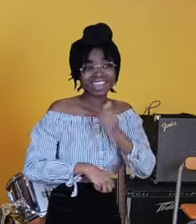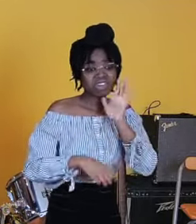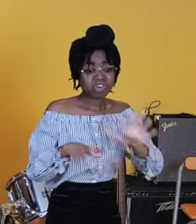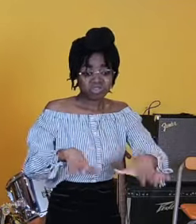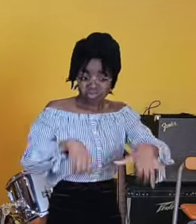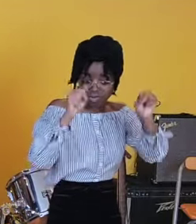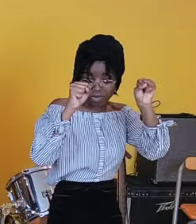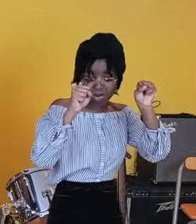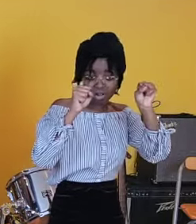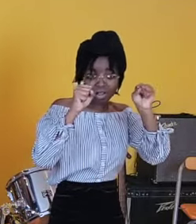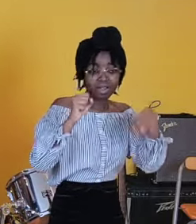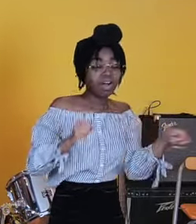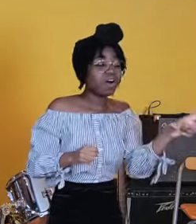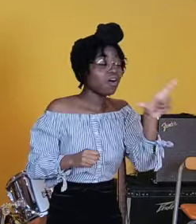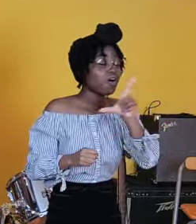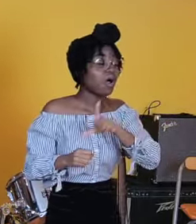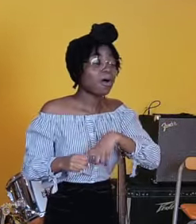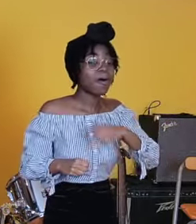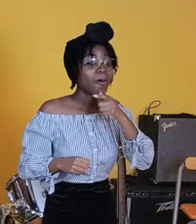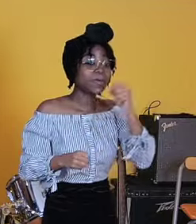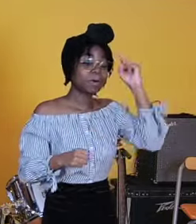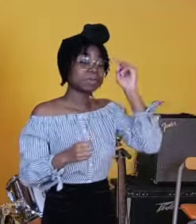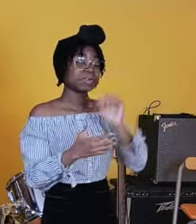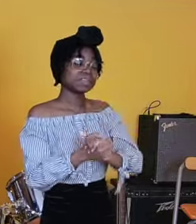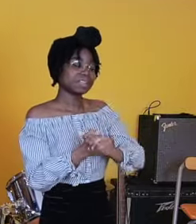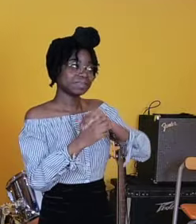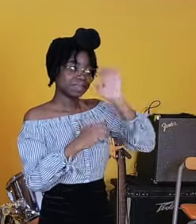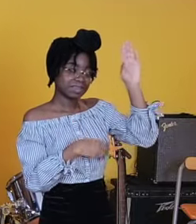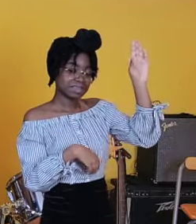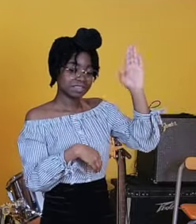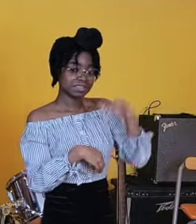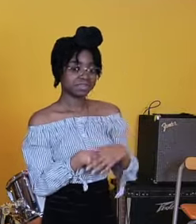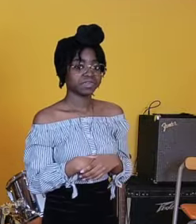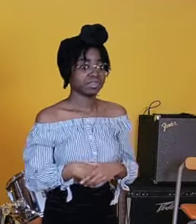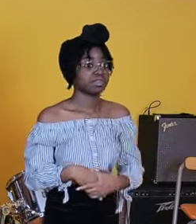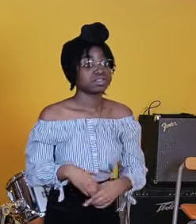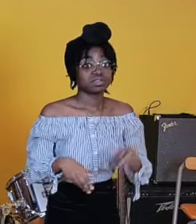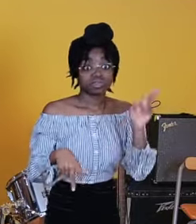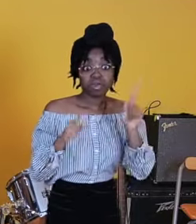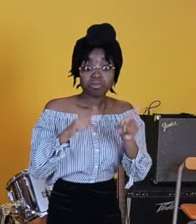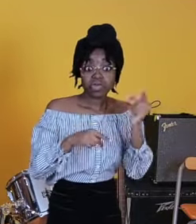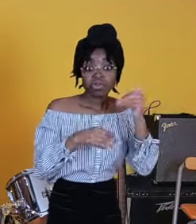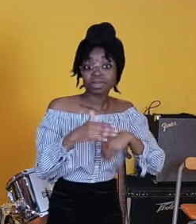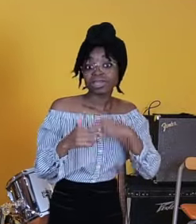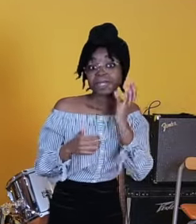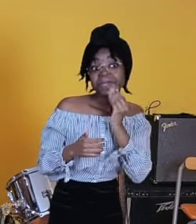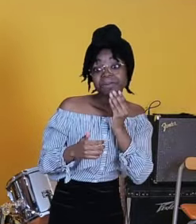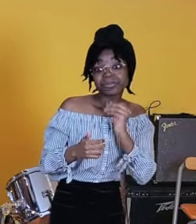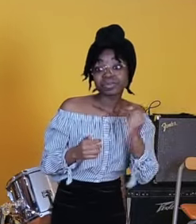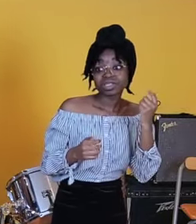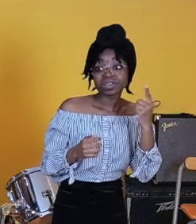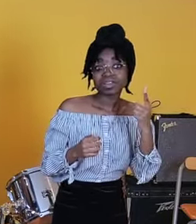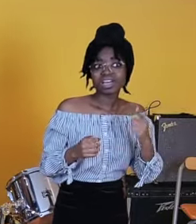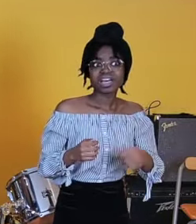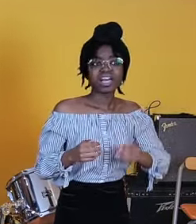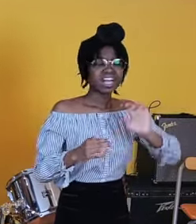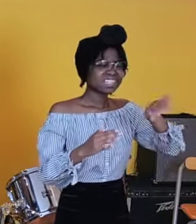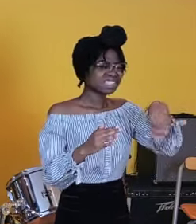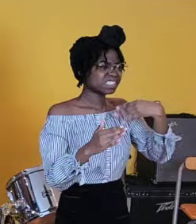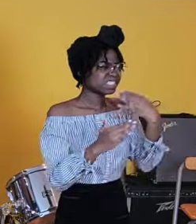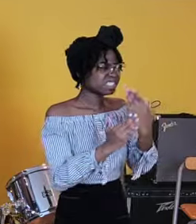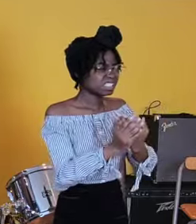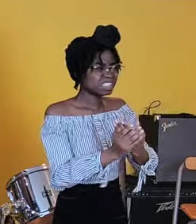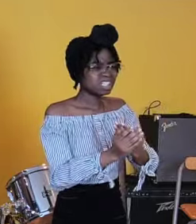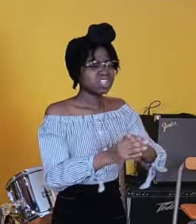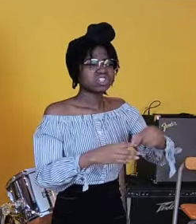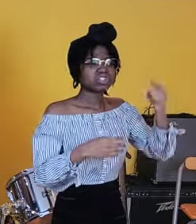and women in Hebrews 11, they lived by faith and fully trusted God's promises. Not only that, but